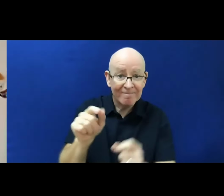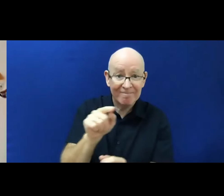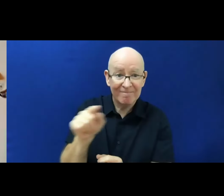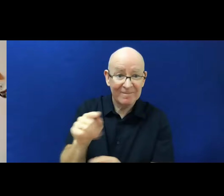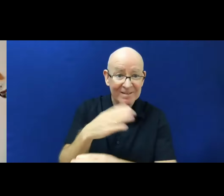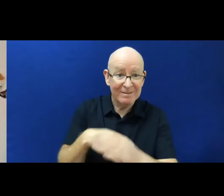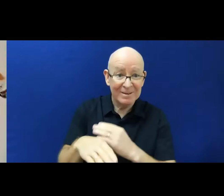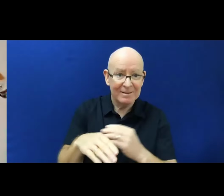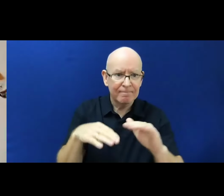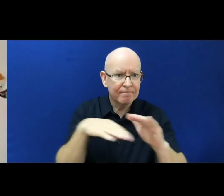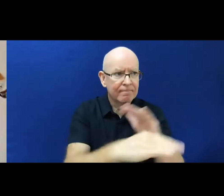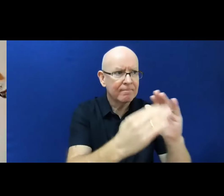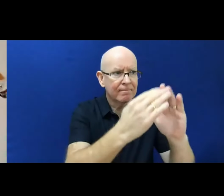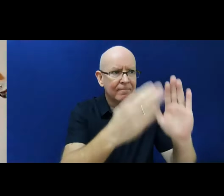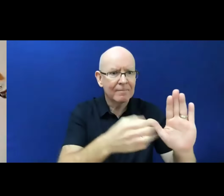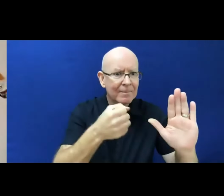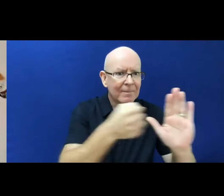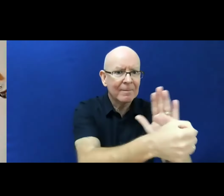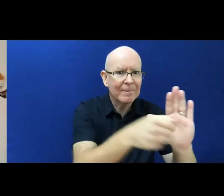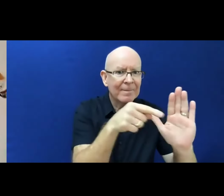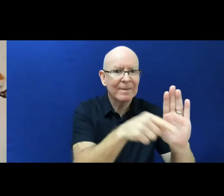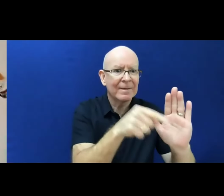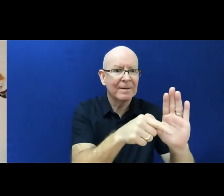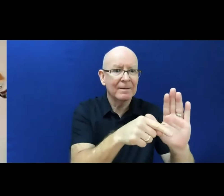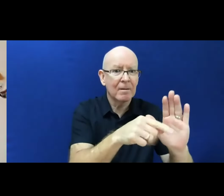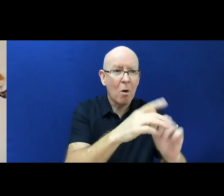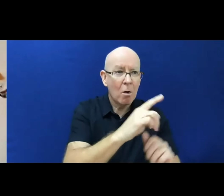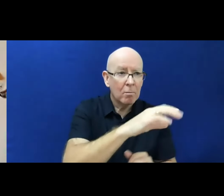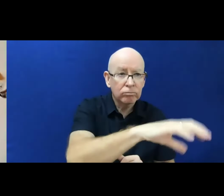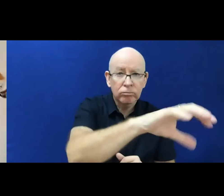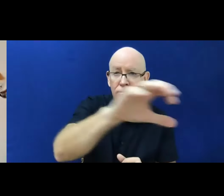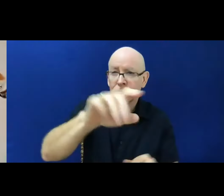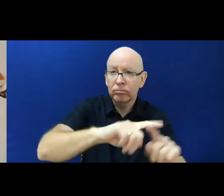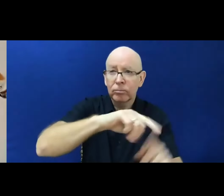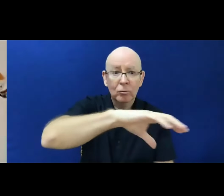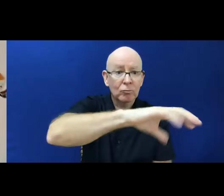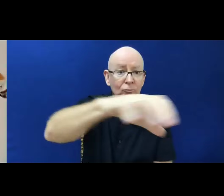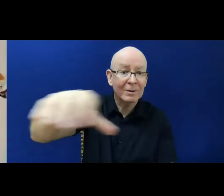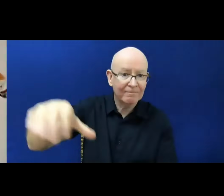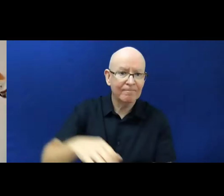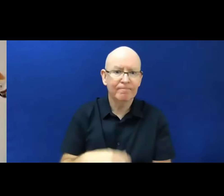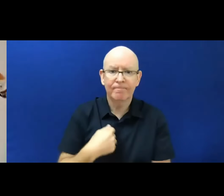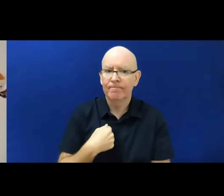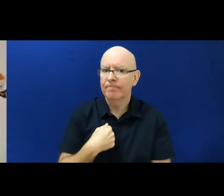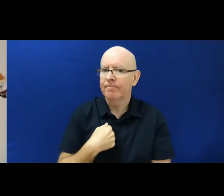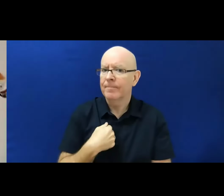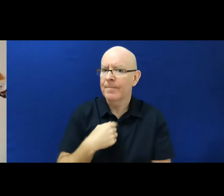in institutions that will be disaggregated by age, by gender, by